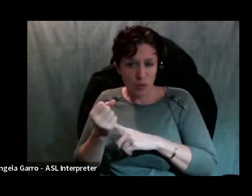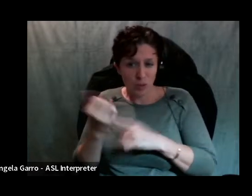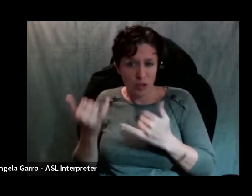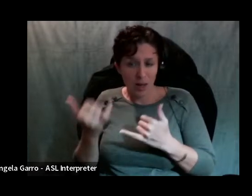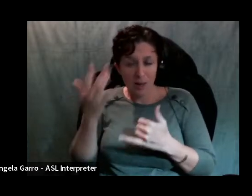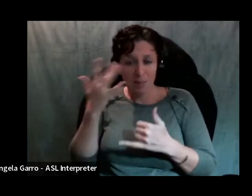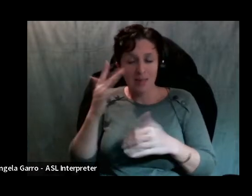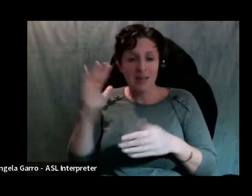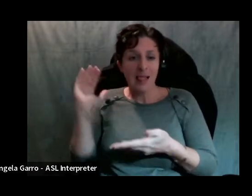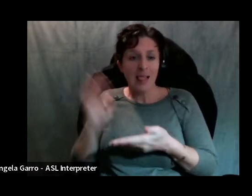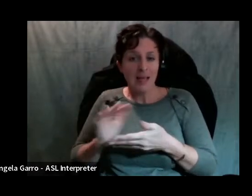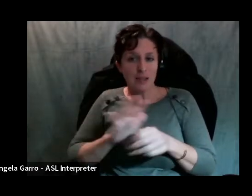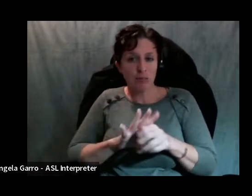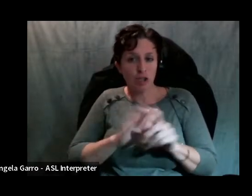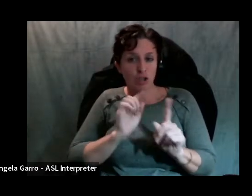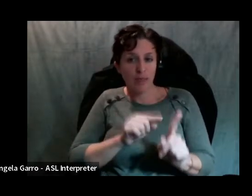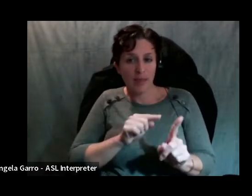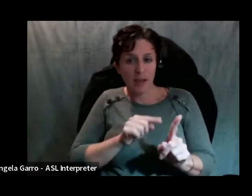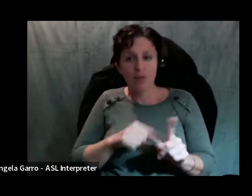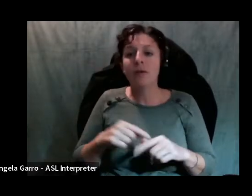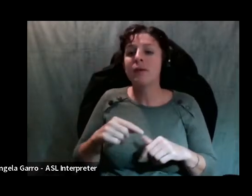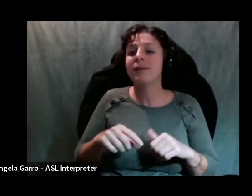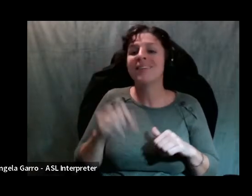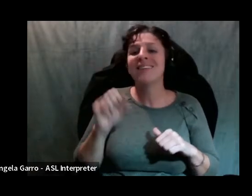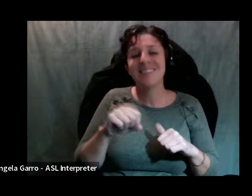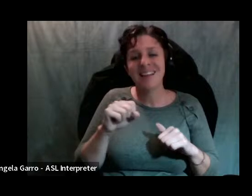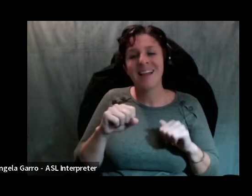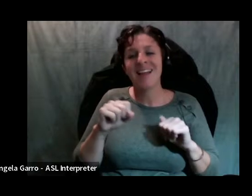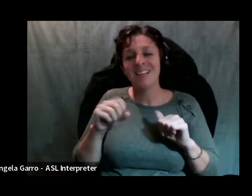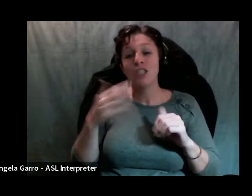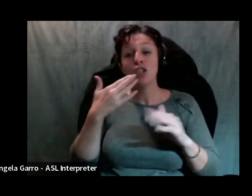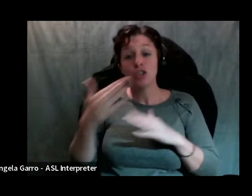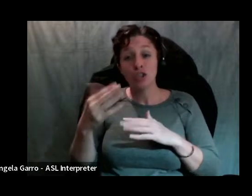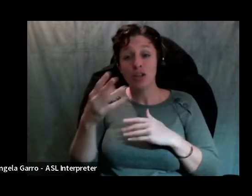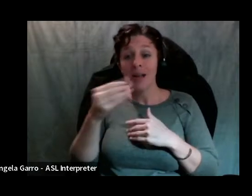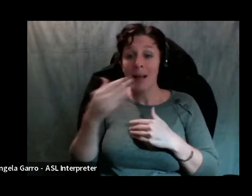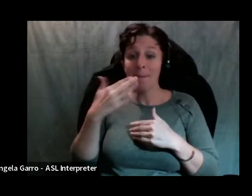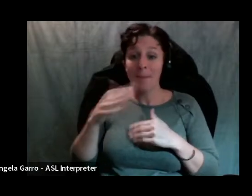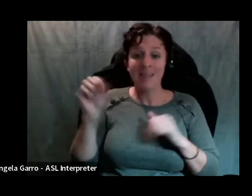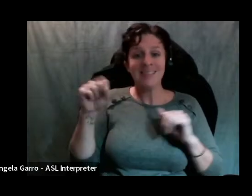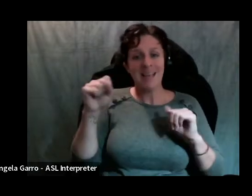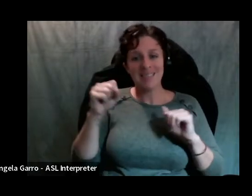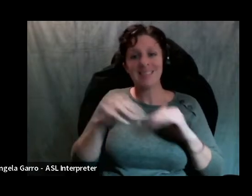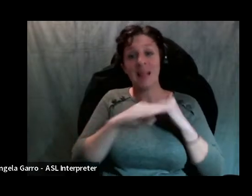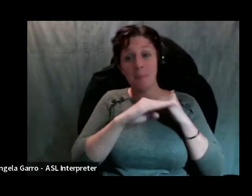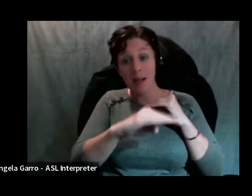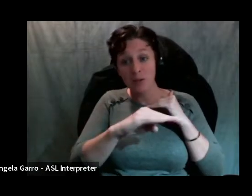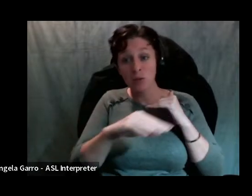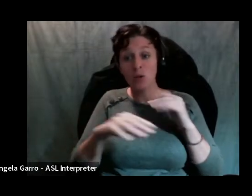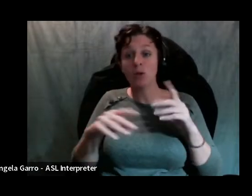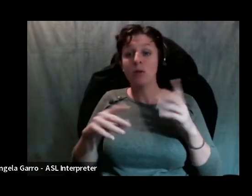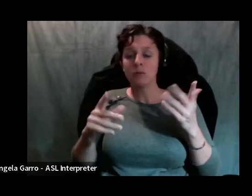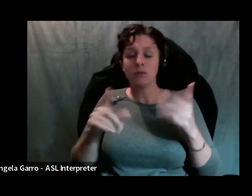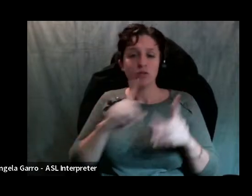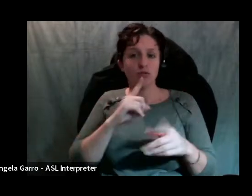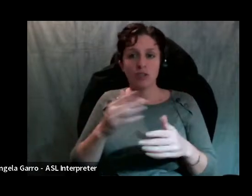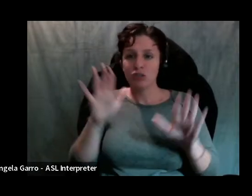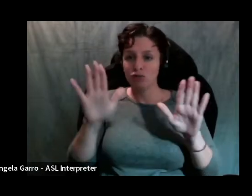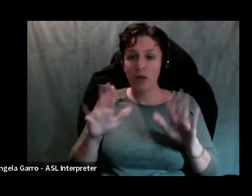less pressure right there. Yeah, so the good and the bad of it is, Yeah. yes, they've plateaued, which is really great